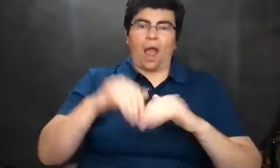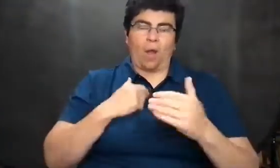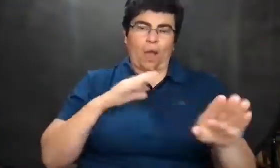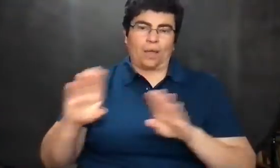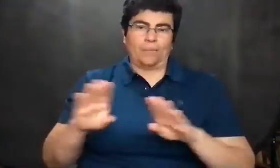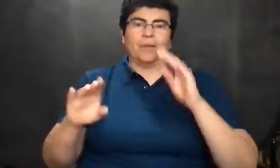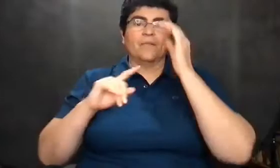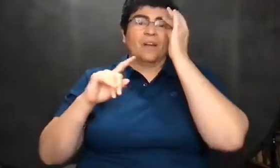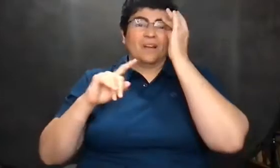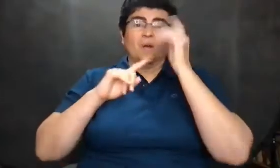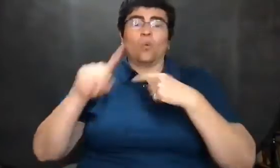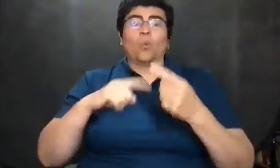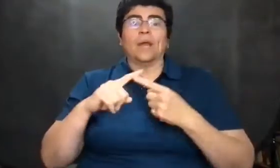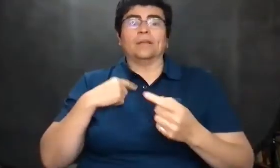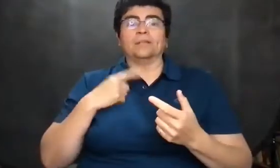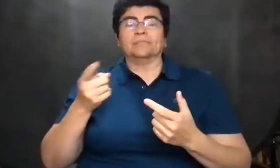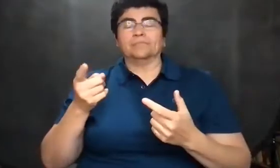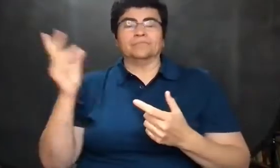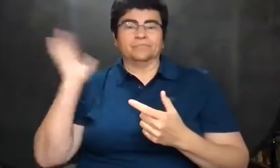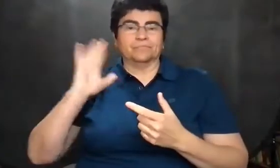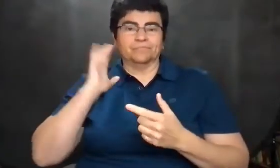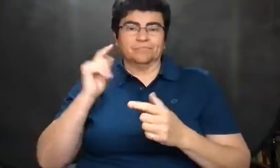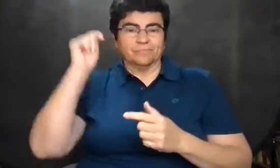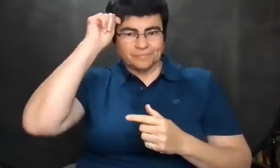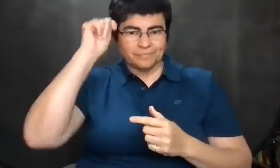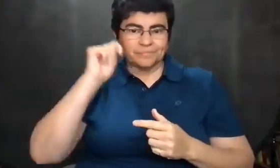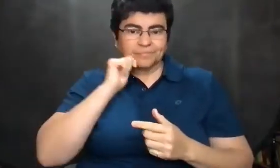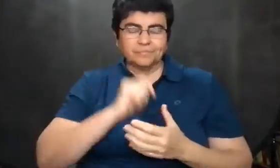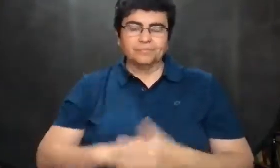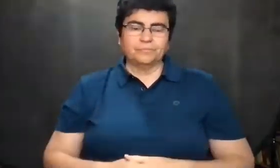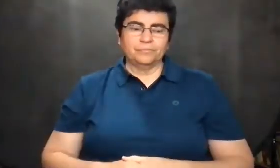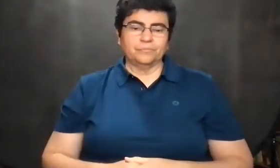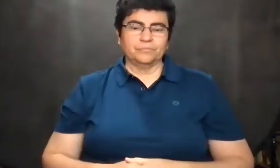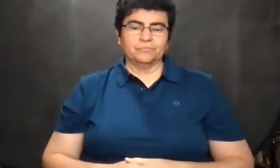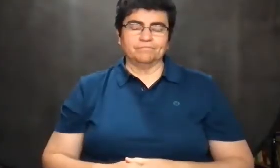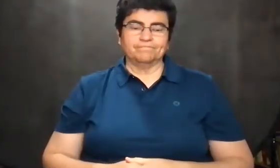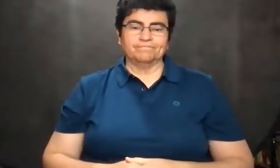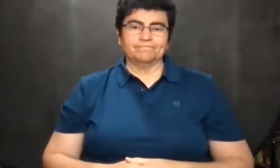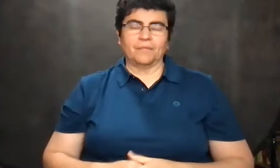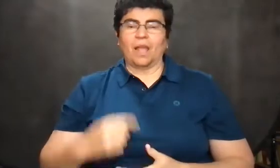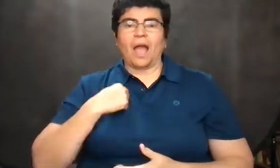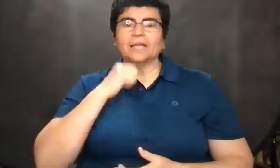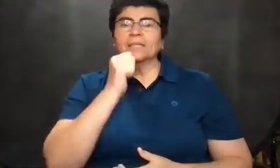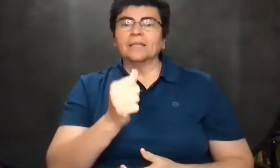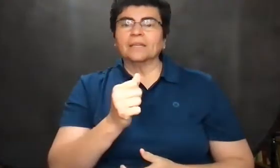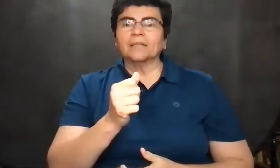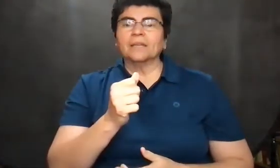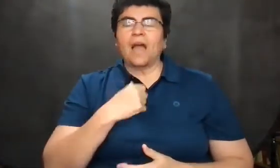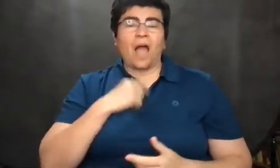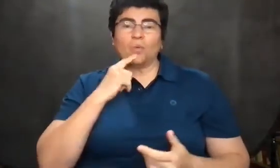they were teenagers. And, you know, that I didn't, I was just sorry. And what